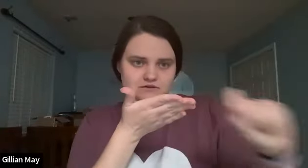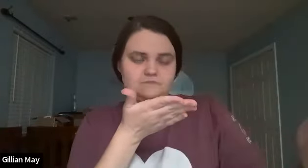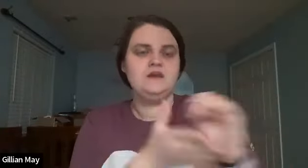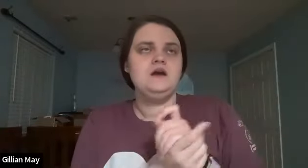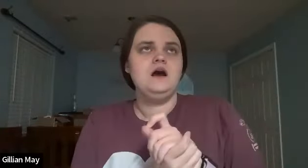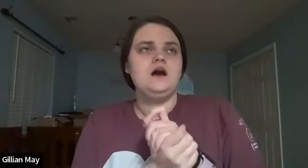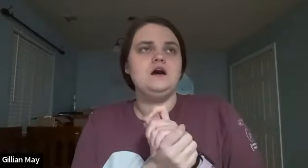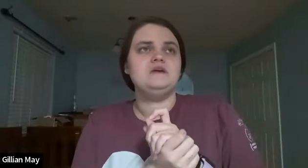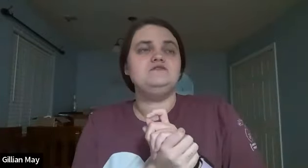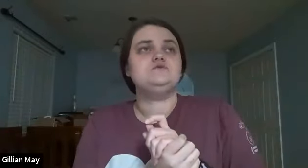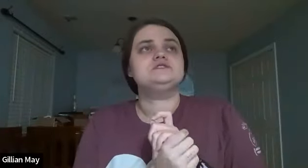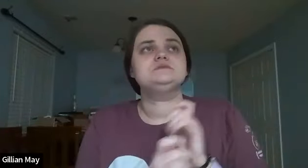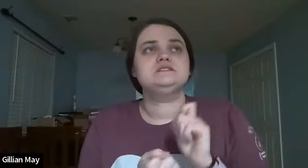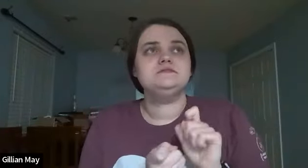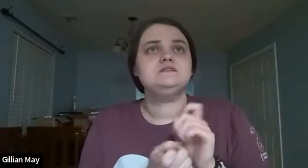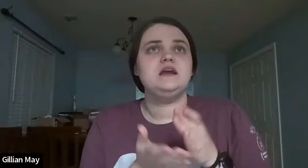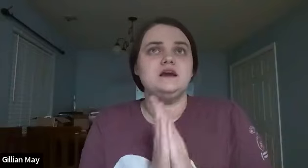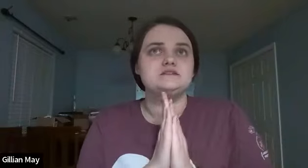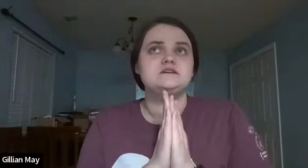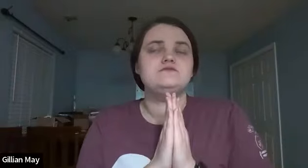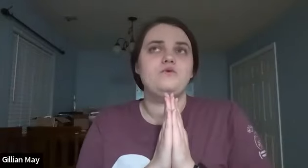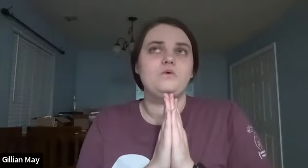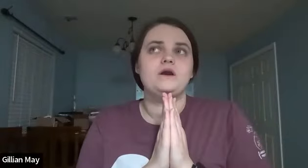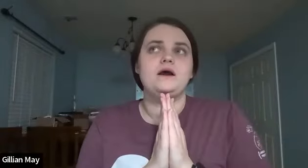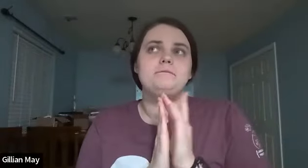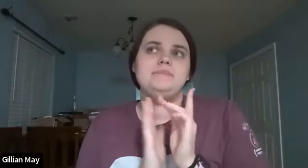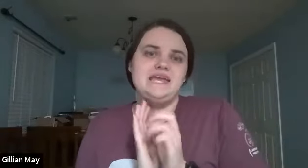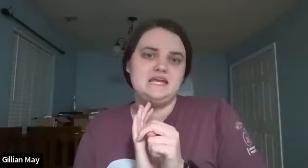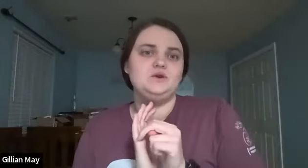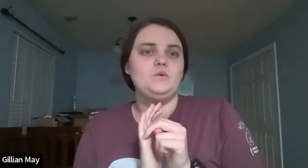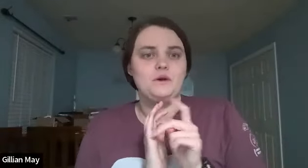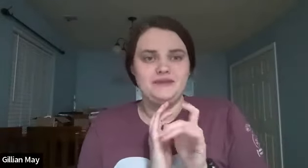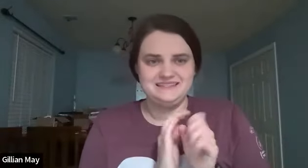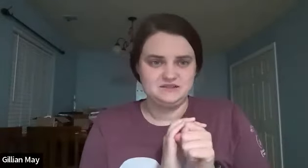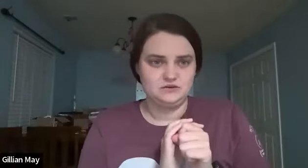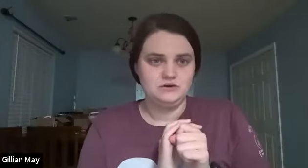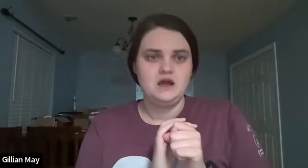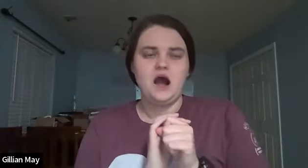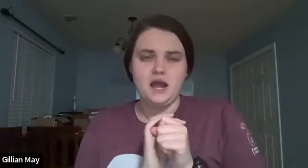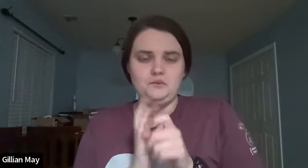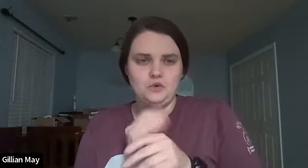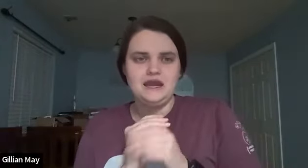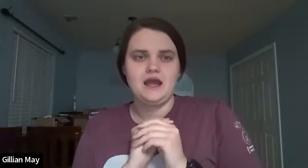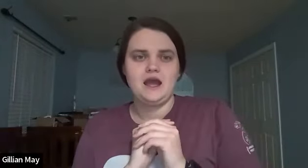Pencil. If you are specifically asking for a pen or a pencil, I would